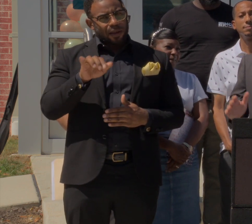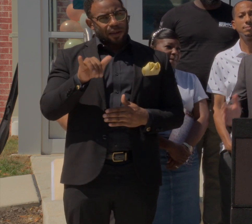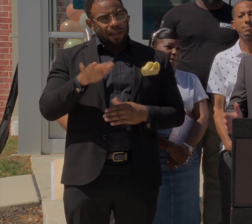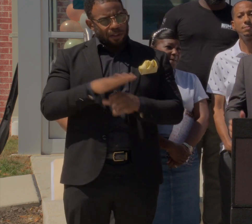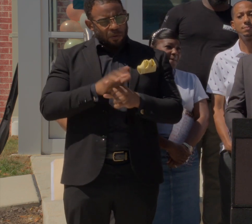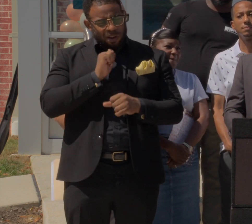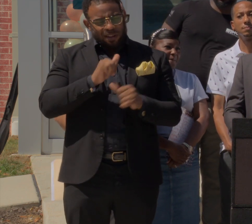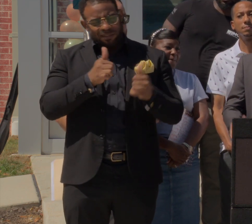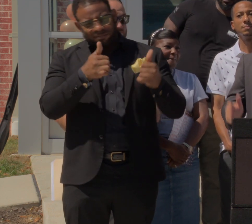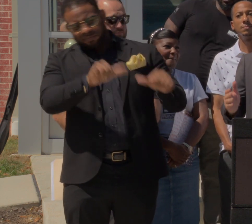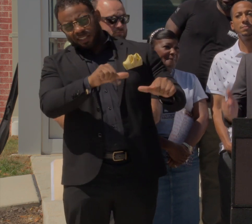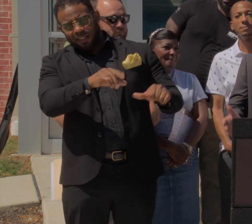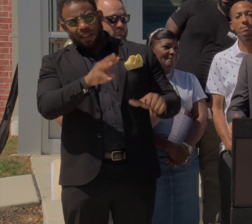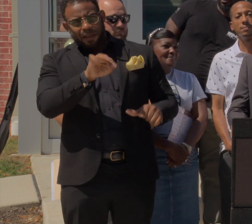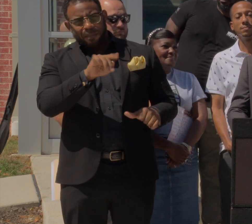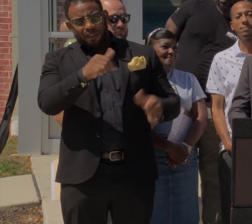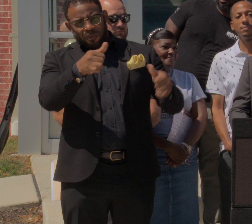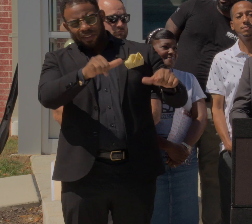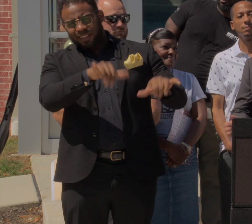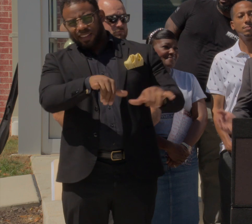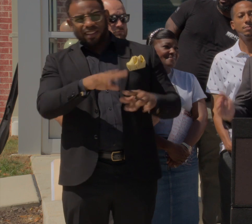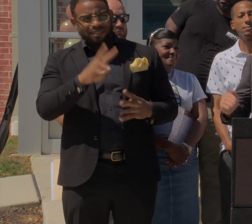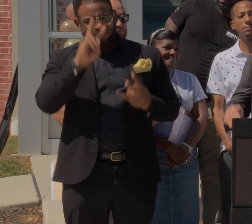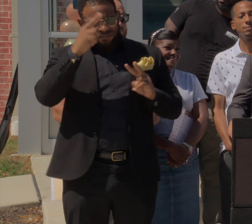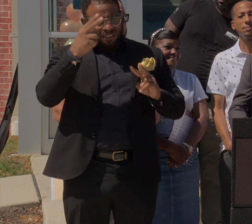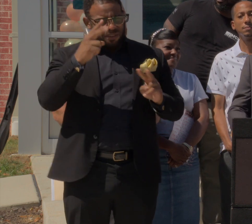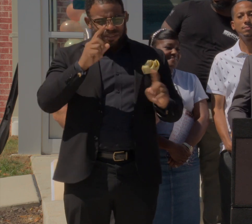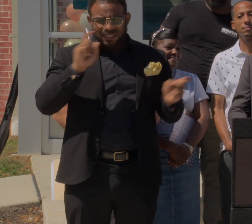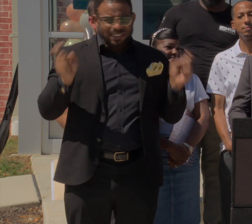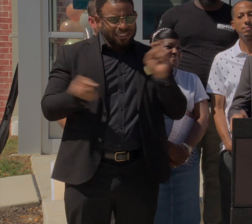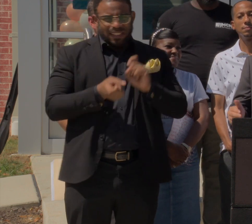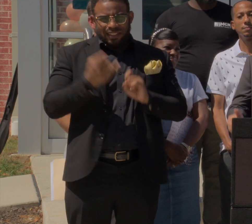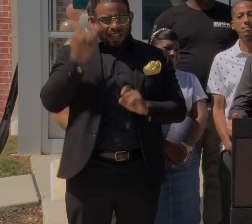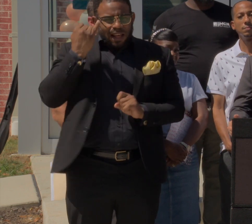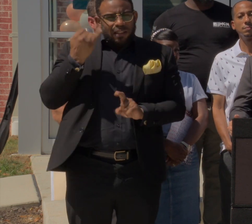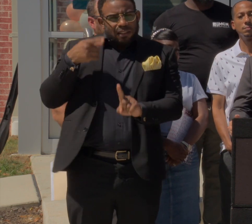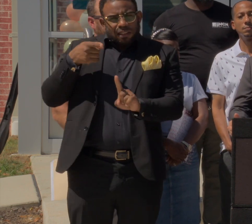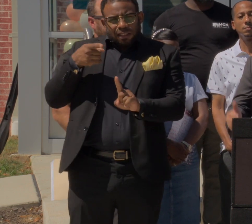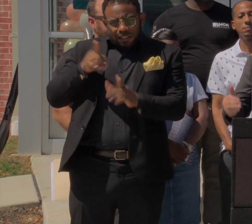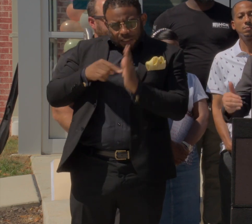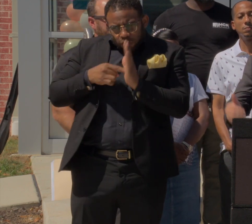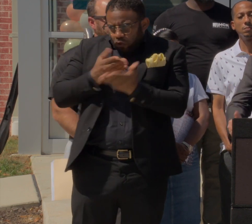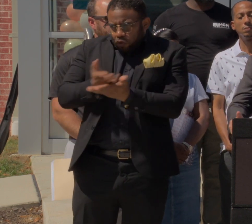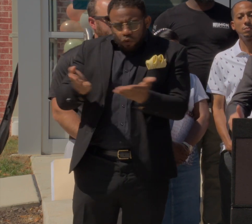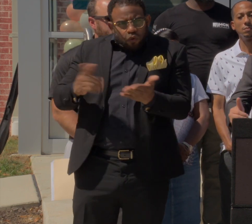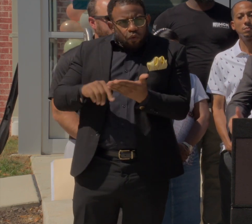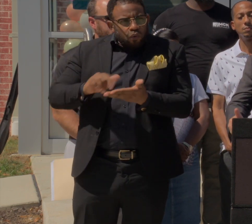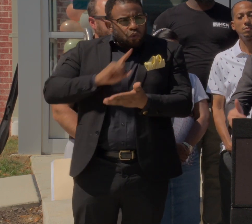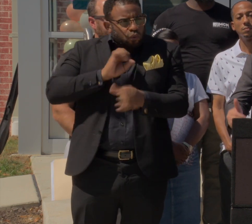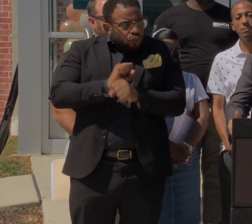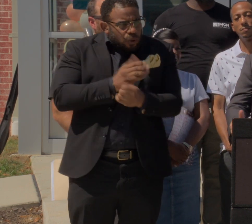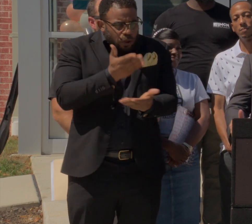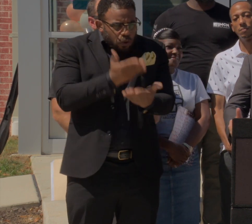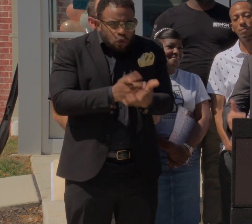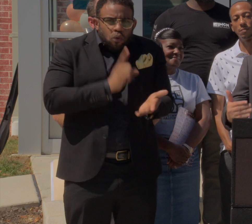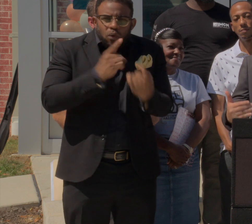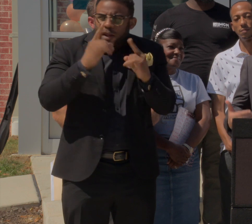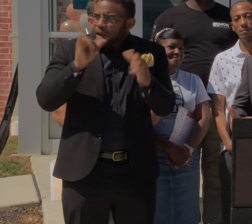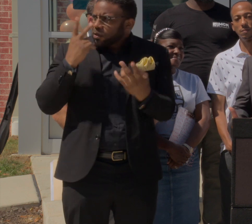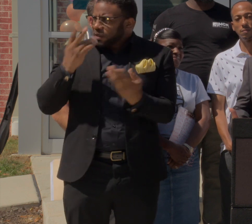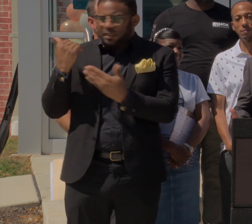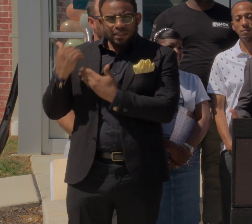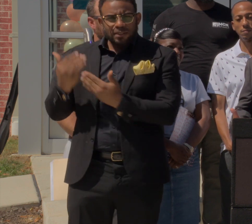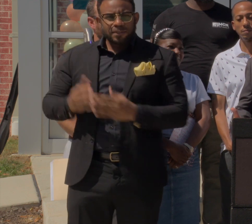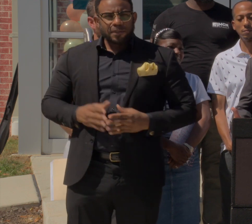are denying that myth. We are rejecting that myth. We are overturning that myth, and we are demonstrating that through tangible, real accomplishments like what you